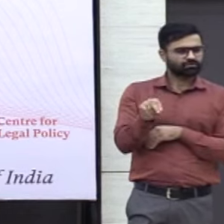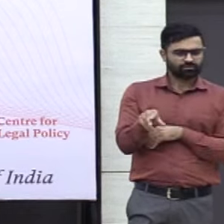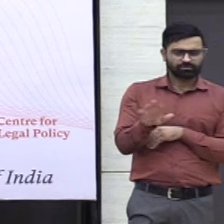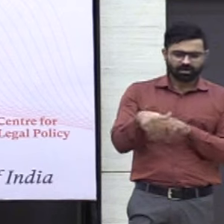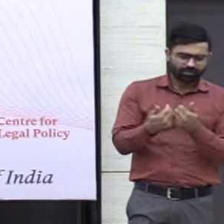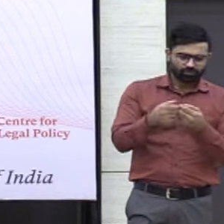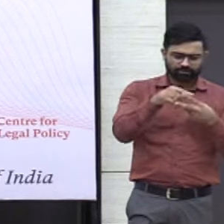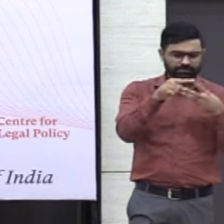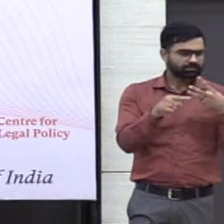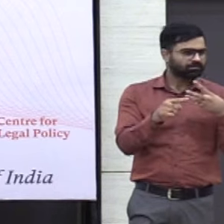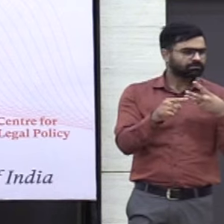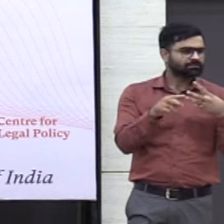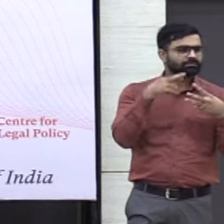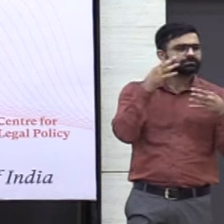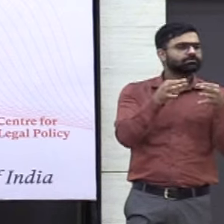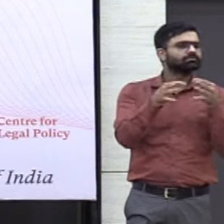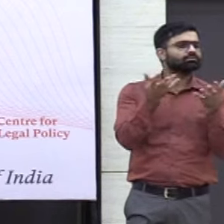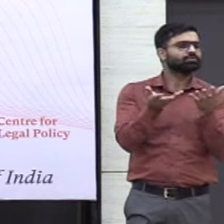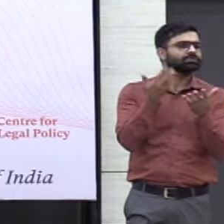How do you have three expressions here?